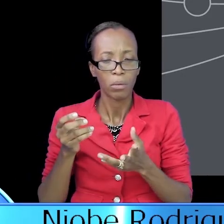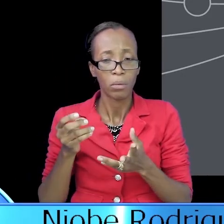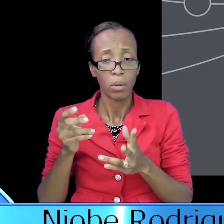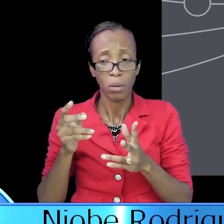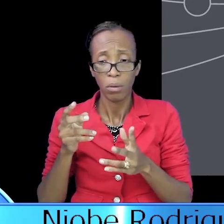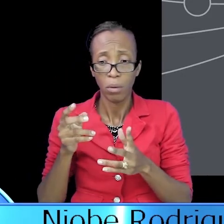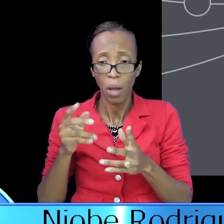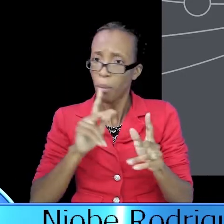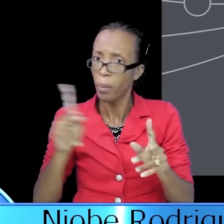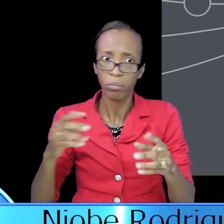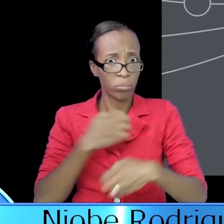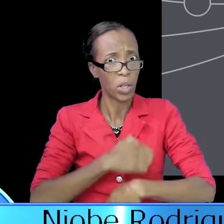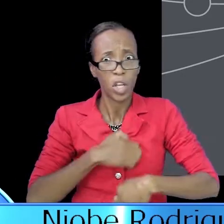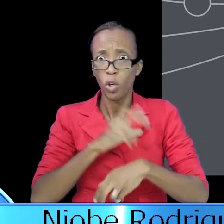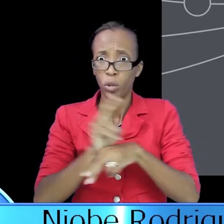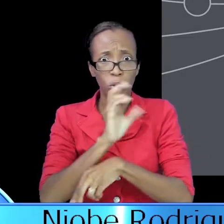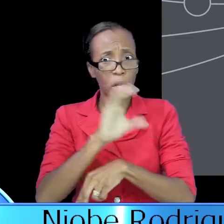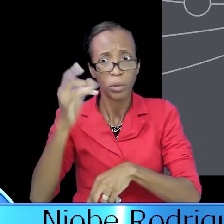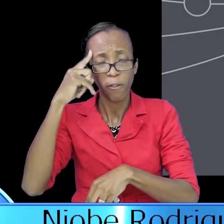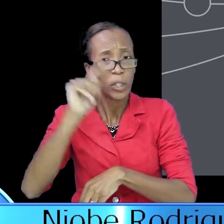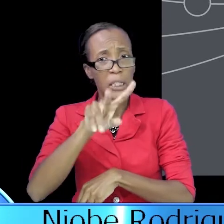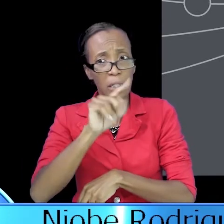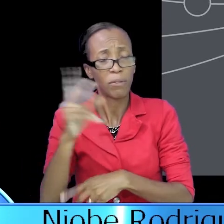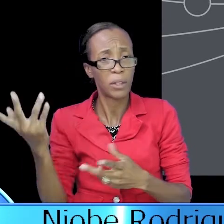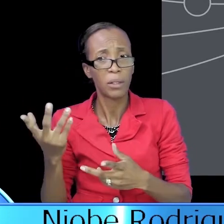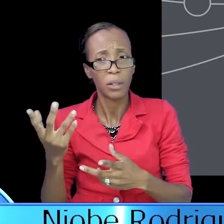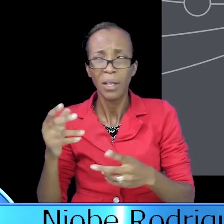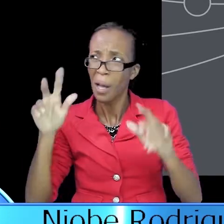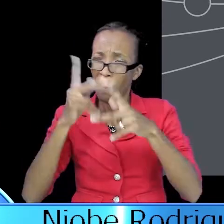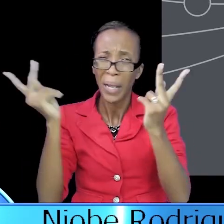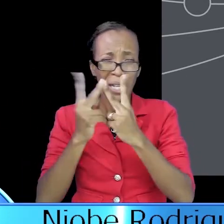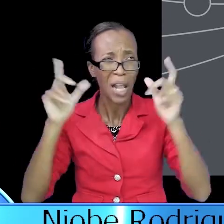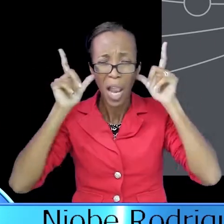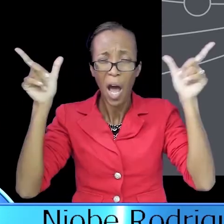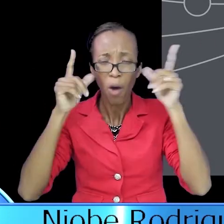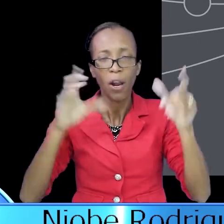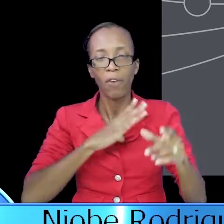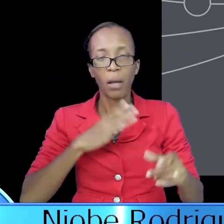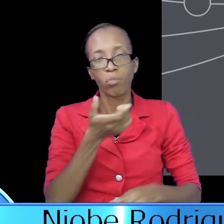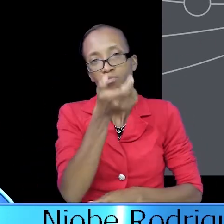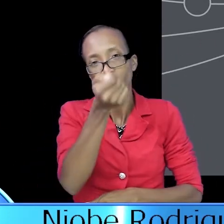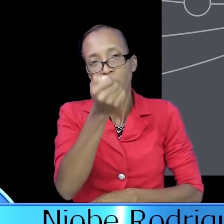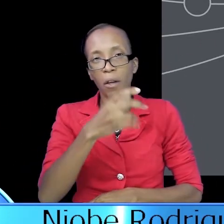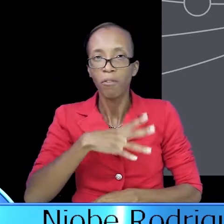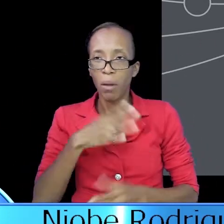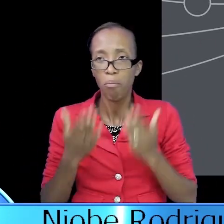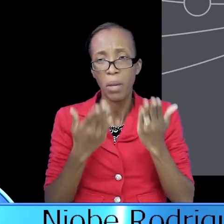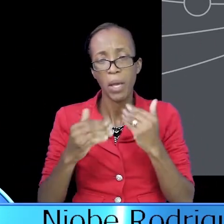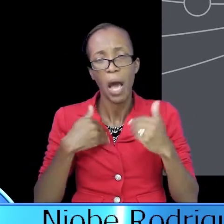does that impact? It impacts people that can't hear. It impacts people with limited hearing. It can